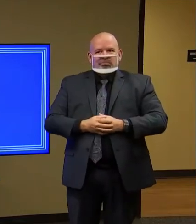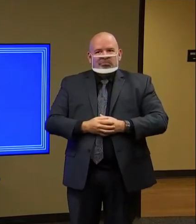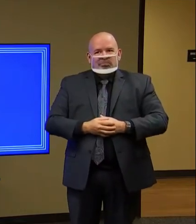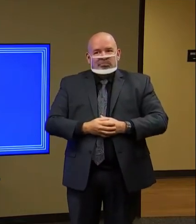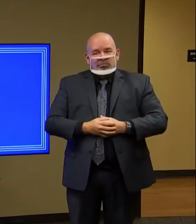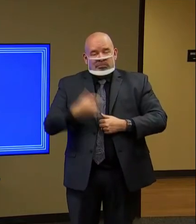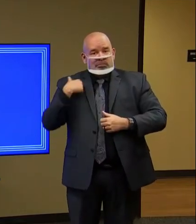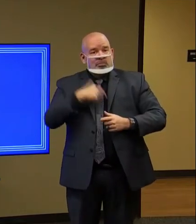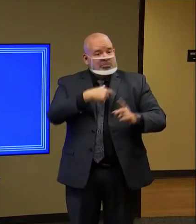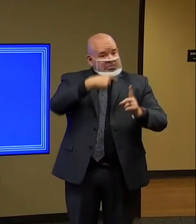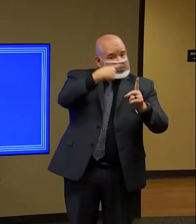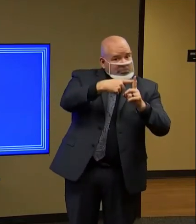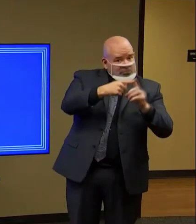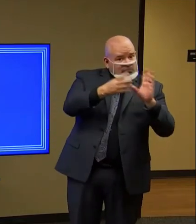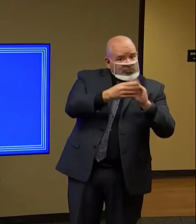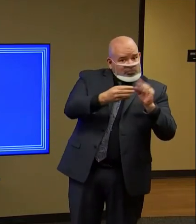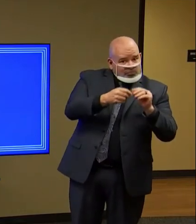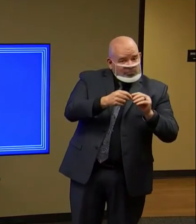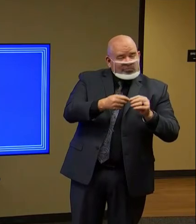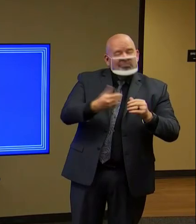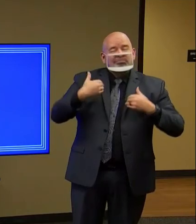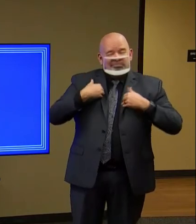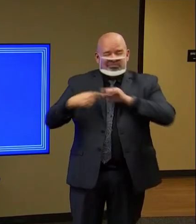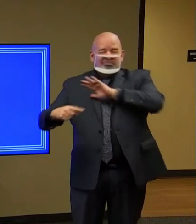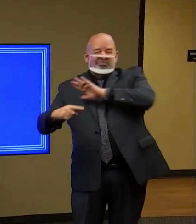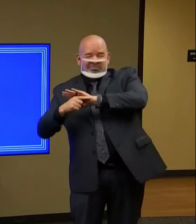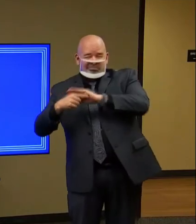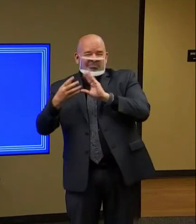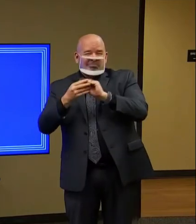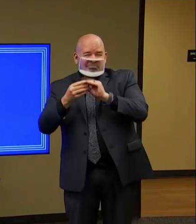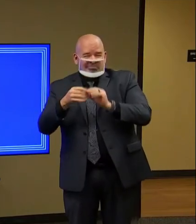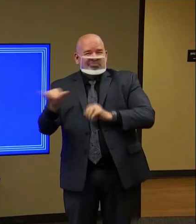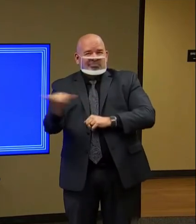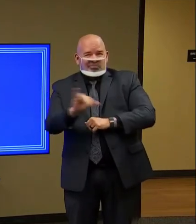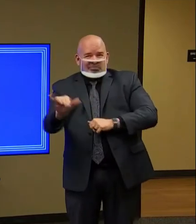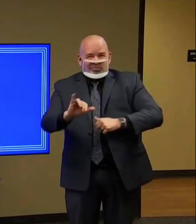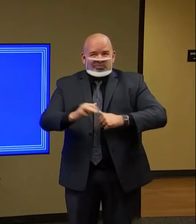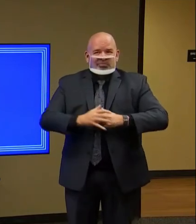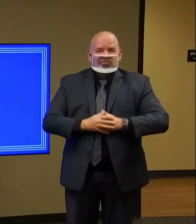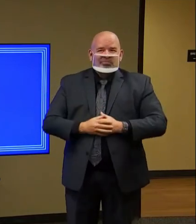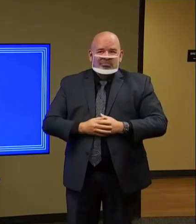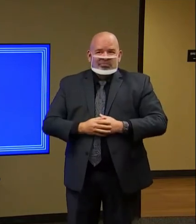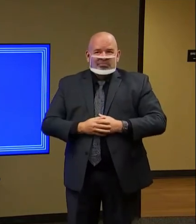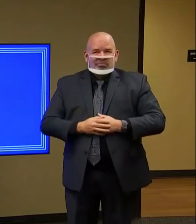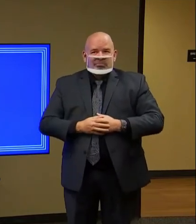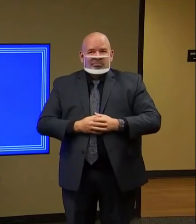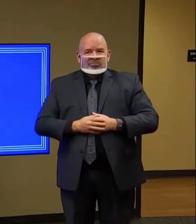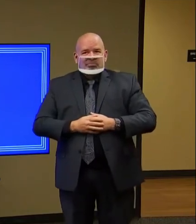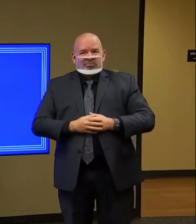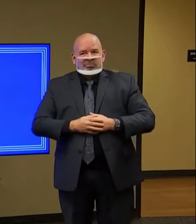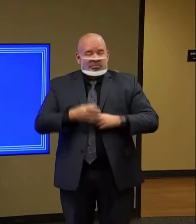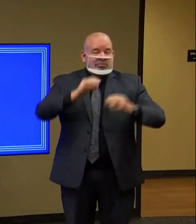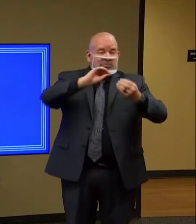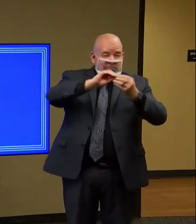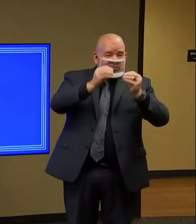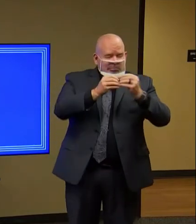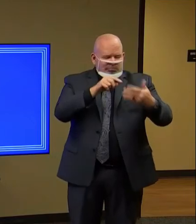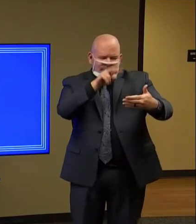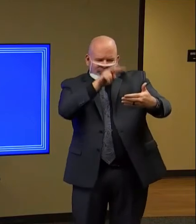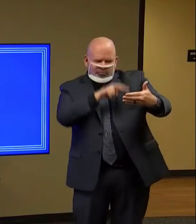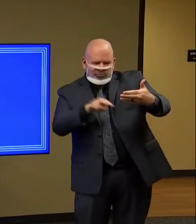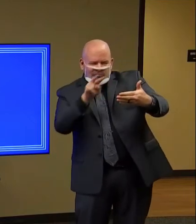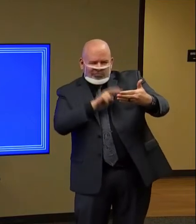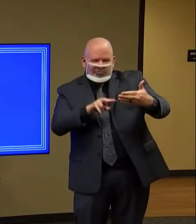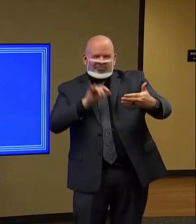vaccine arrivals and a lot of not so great news about the new medical models and where we are at our hospitals. But